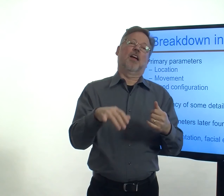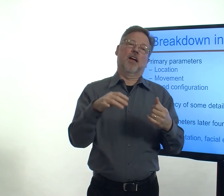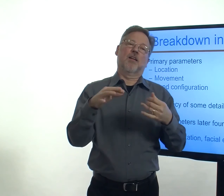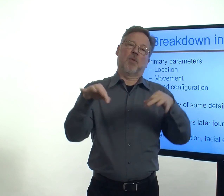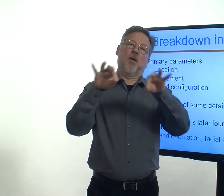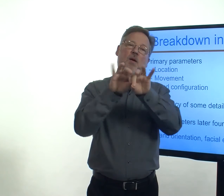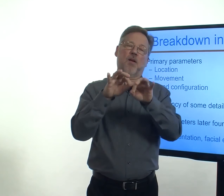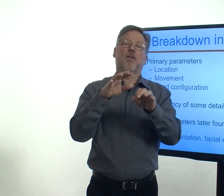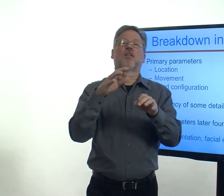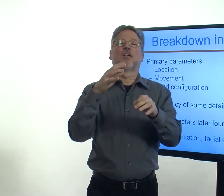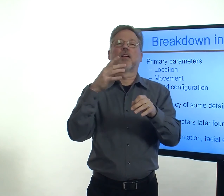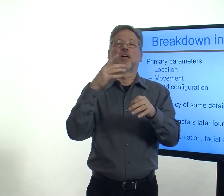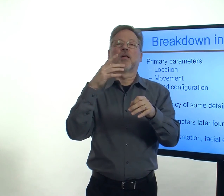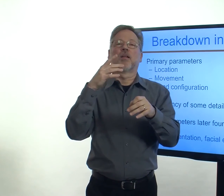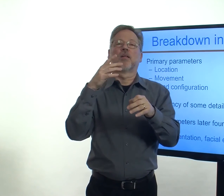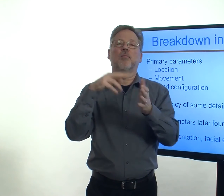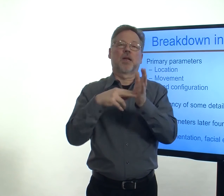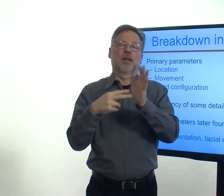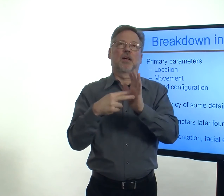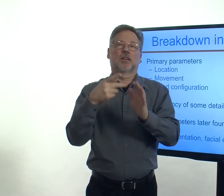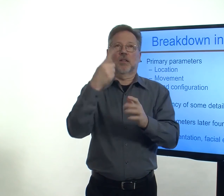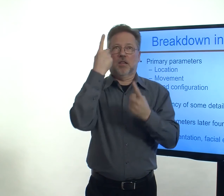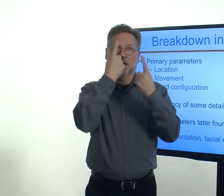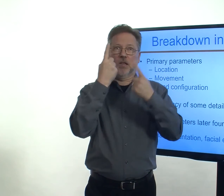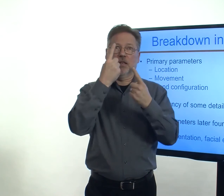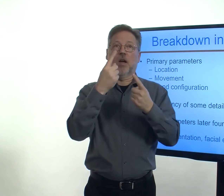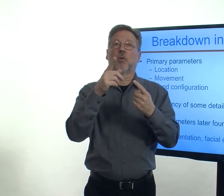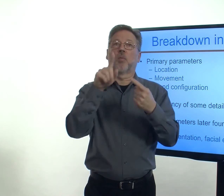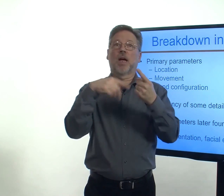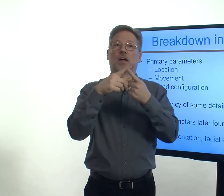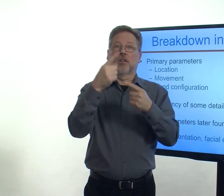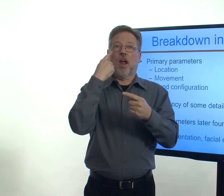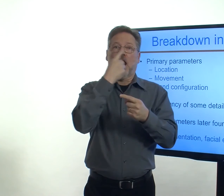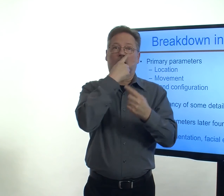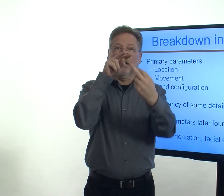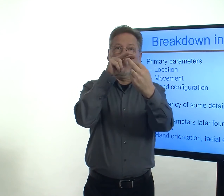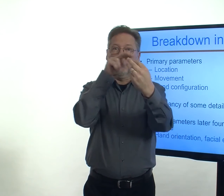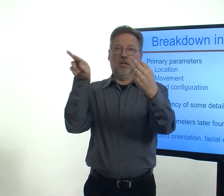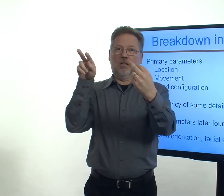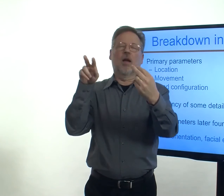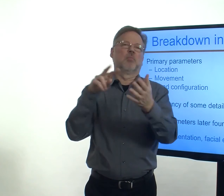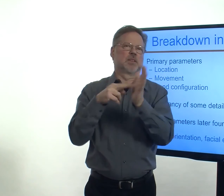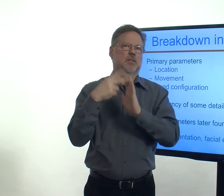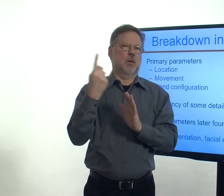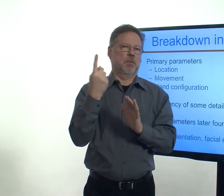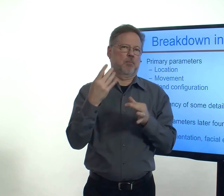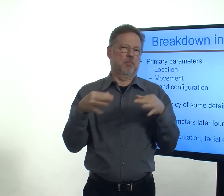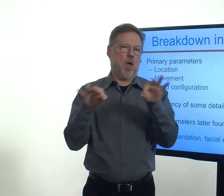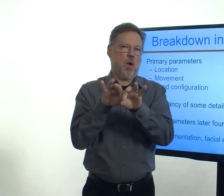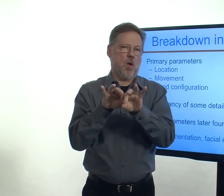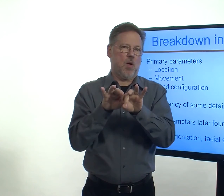eye contact. Now that's key because when you do break eye contact, it means that something important has happened.